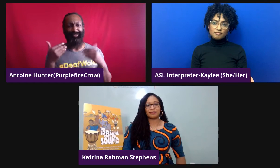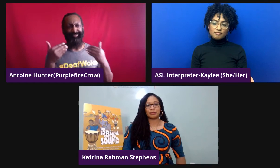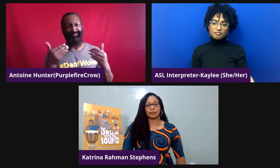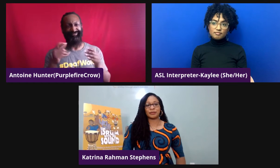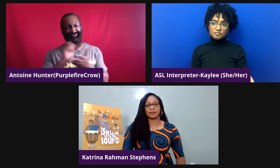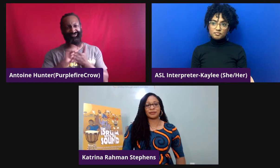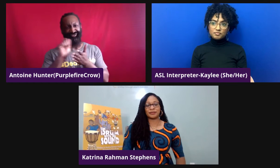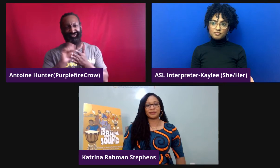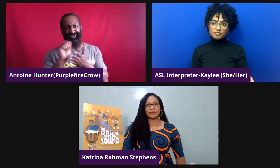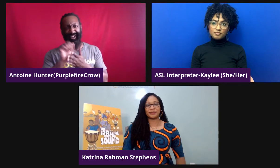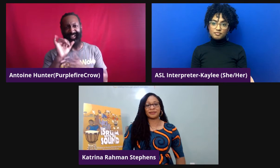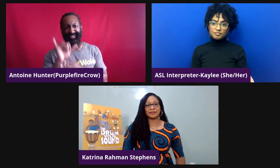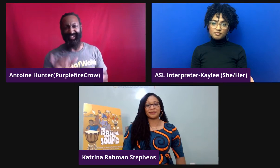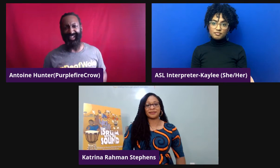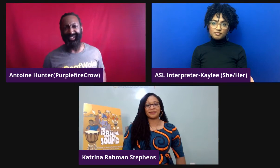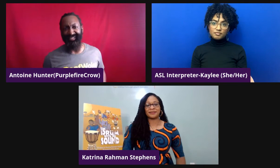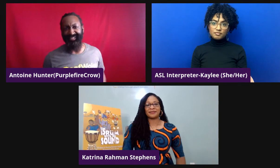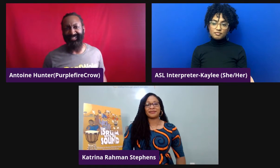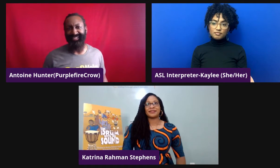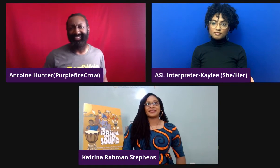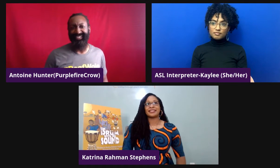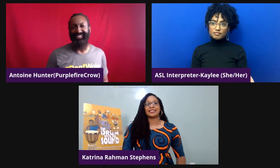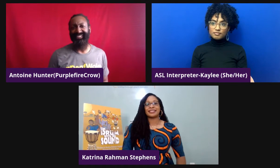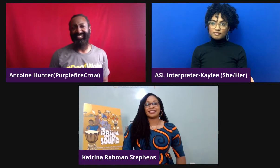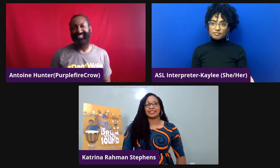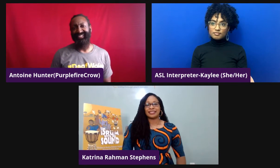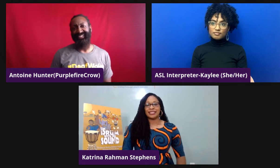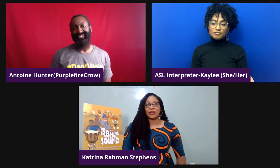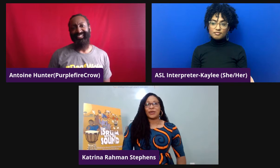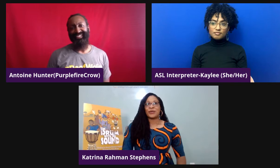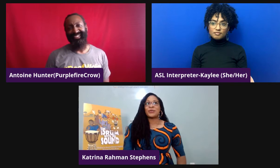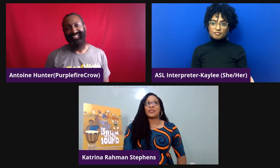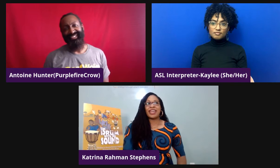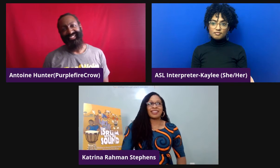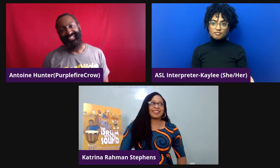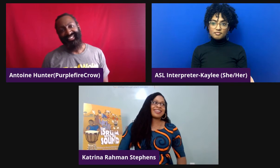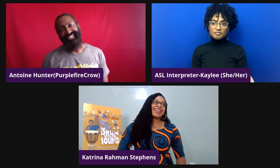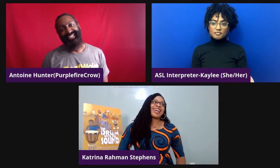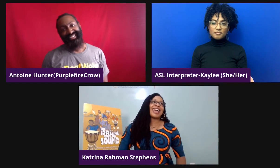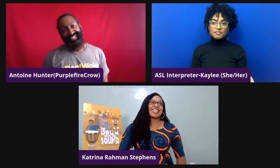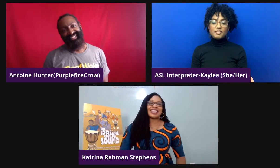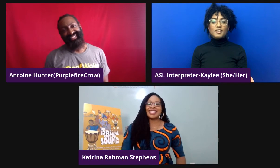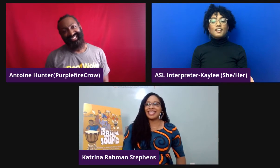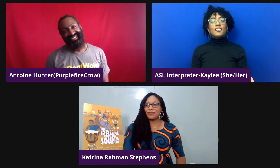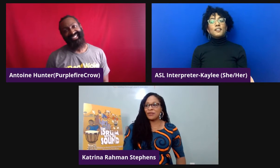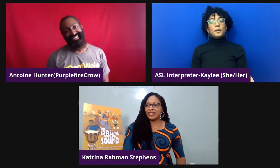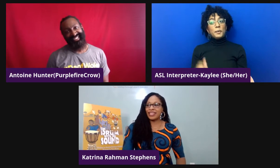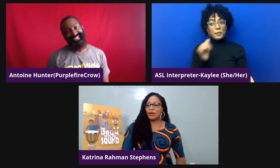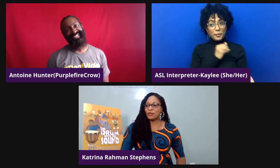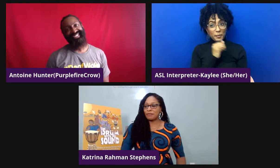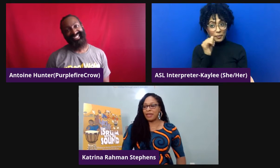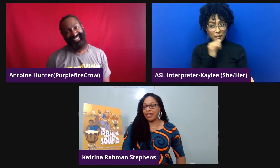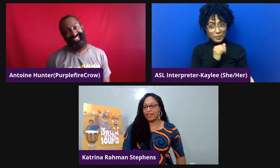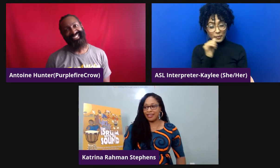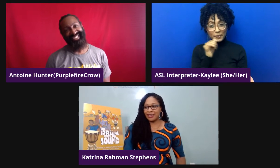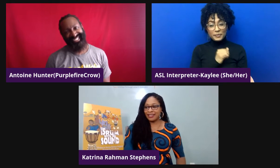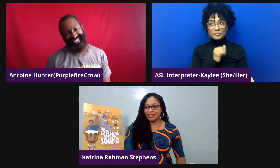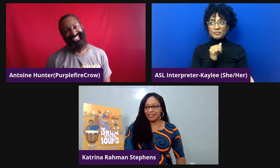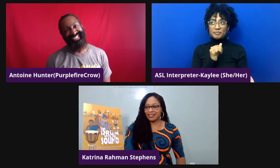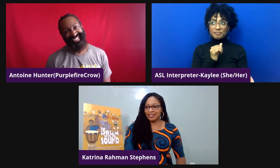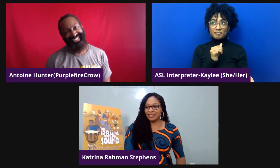What inspired you to write that book? Oh, I think that really goes